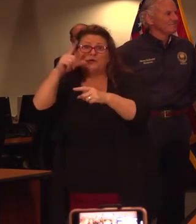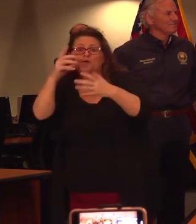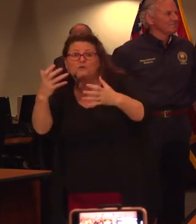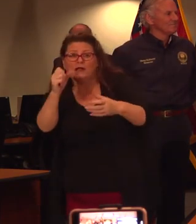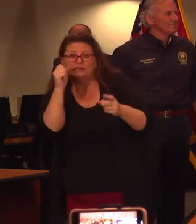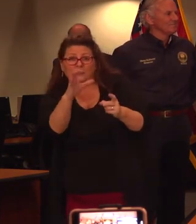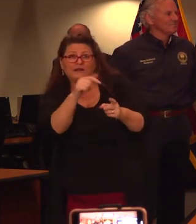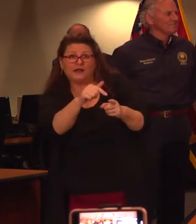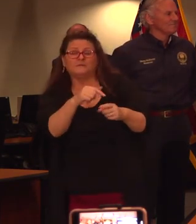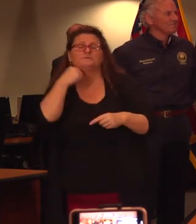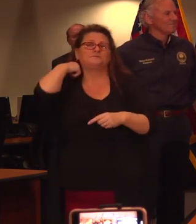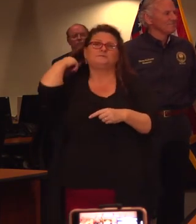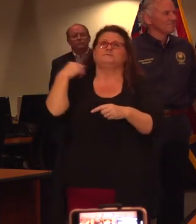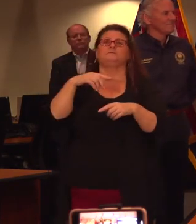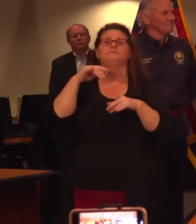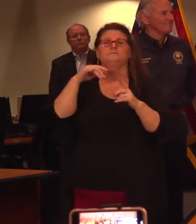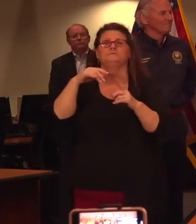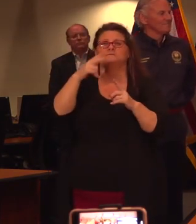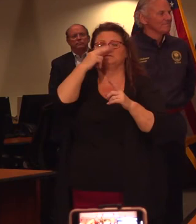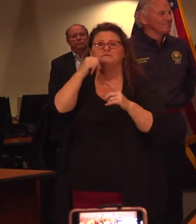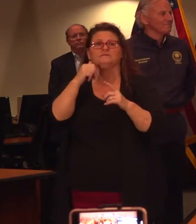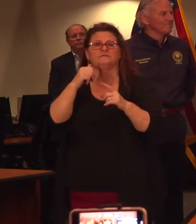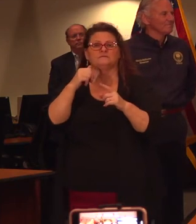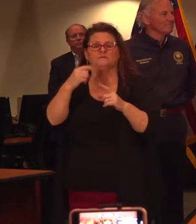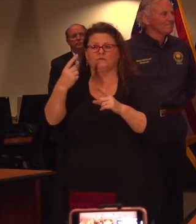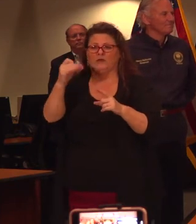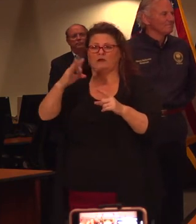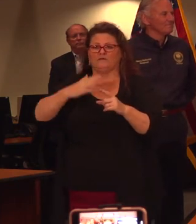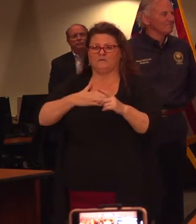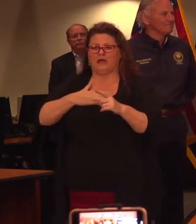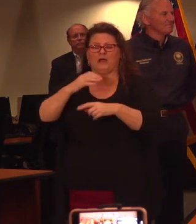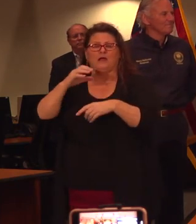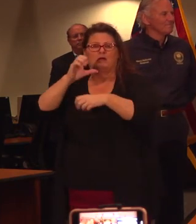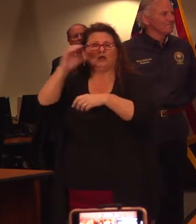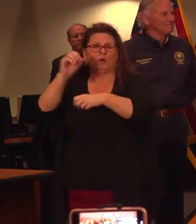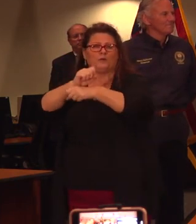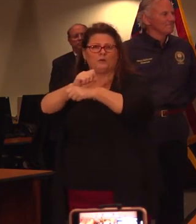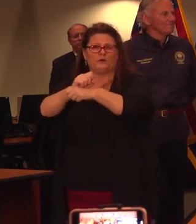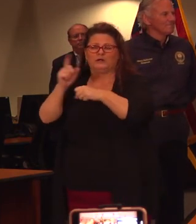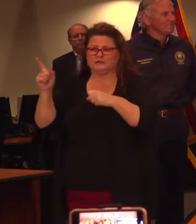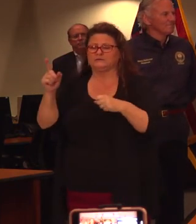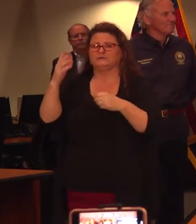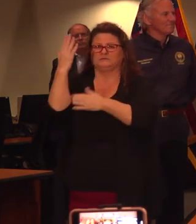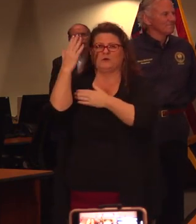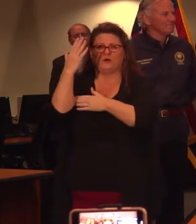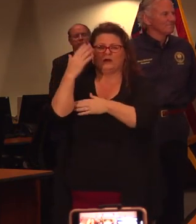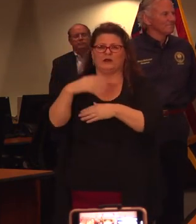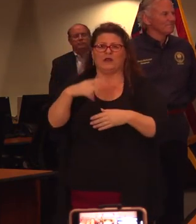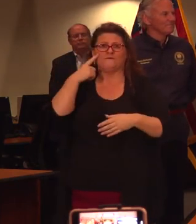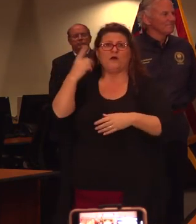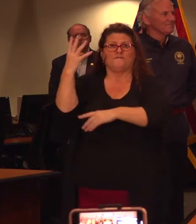come here. And in fact, it's interesting to me, I remarked to one of my colleagues this morning, I've had three conversations in the last 4 days